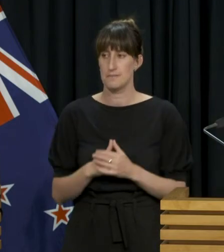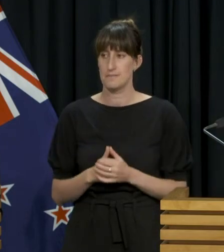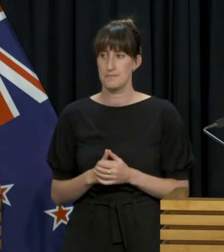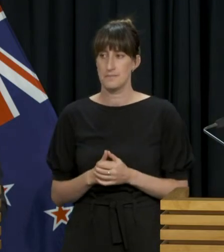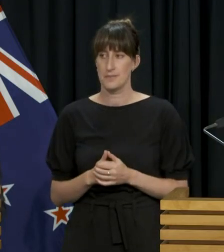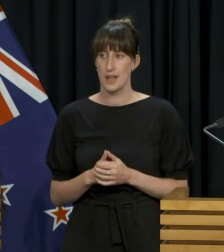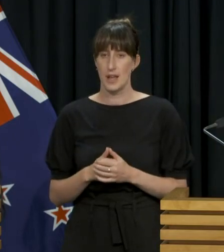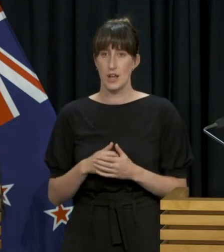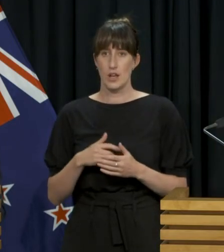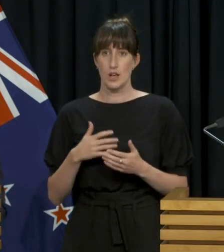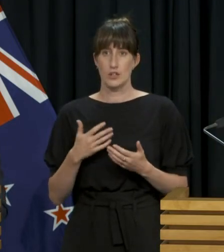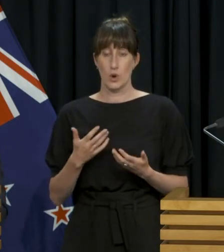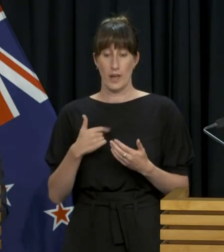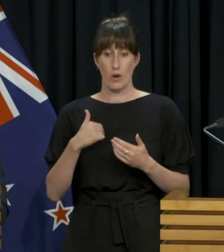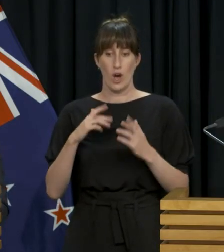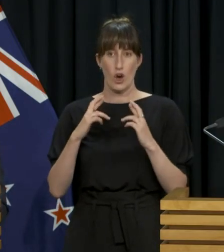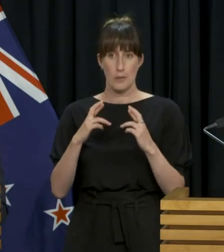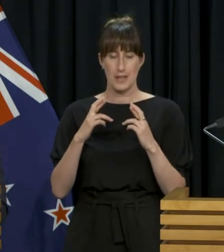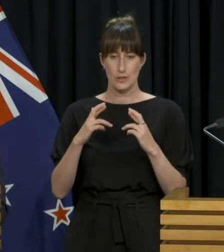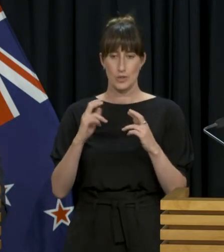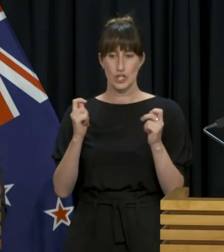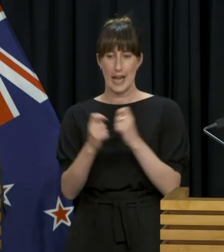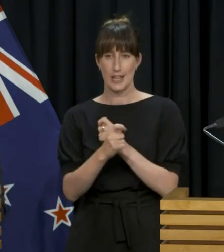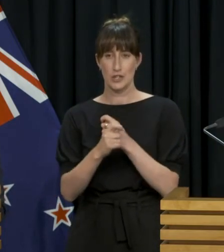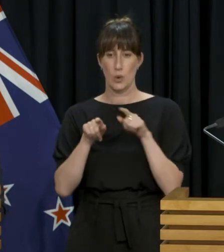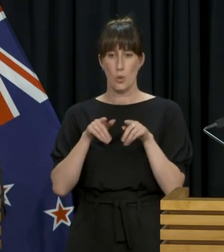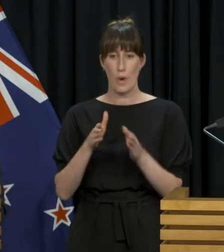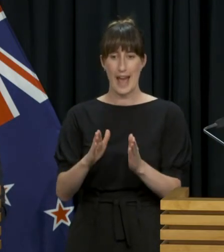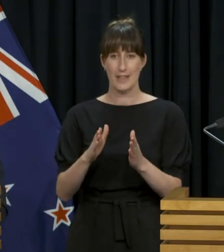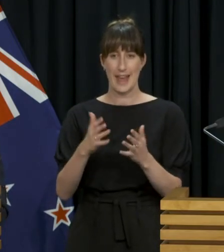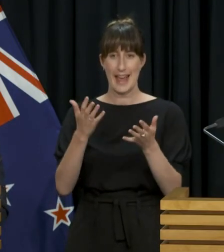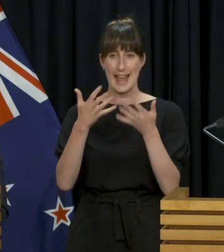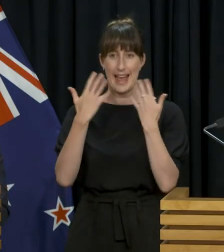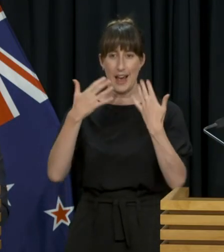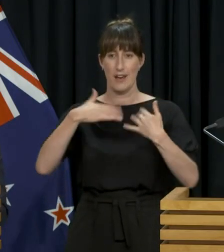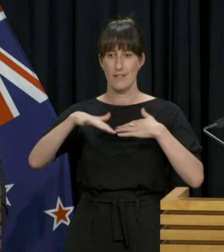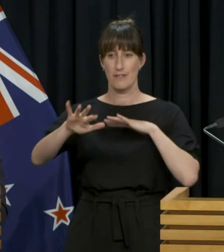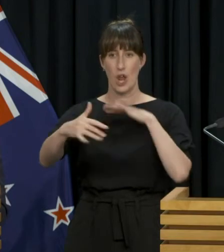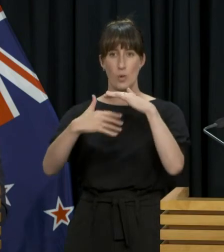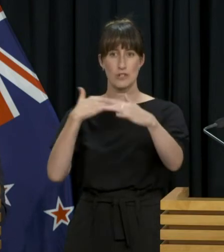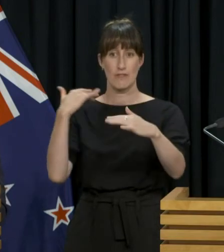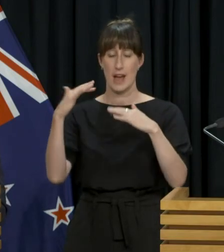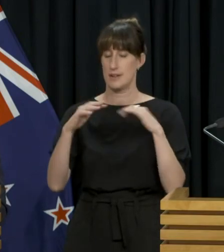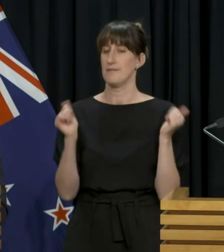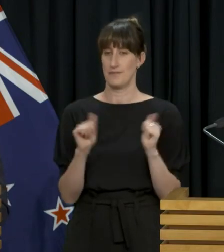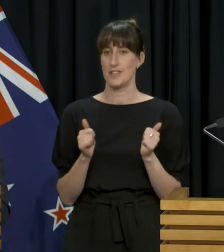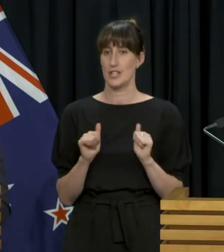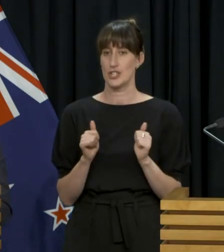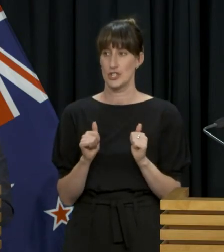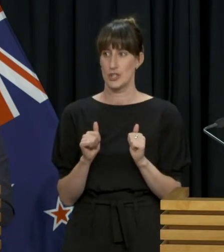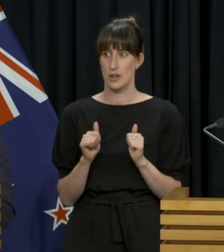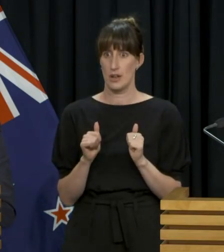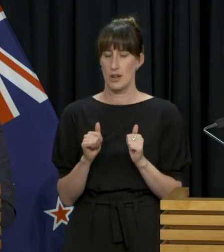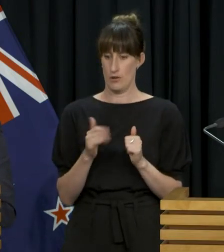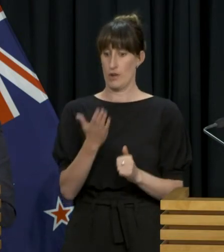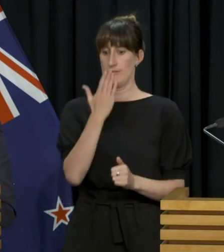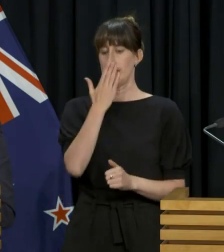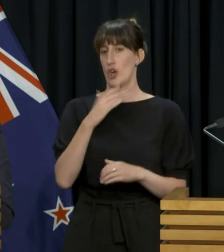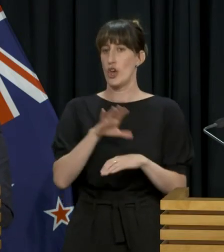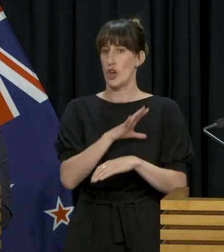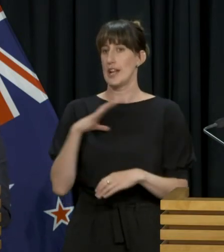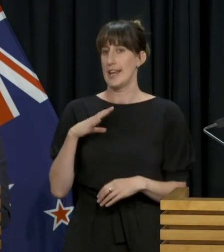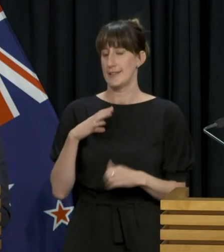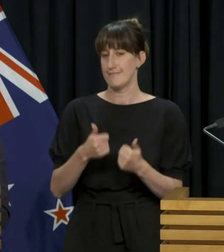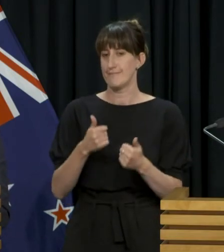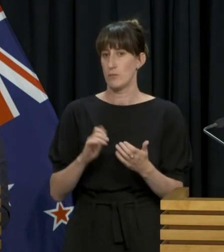to airflow that we were aiming to achieve in the Pullman have now been completed. We weren't expecting that to be done quite yet, but it has now been